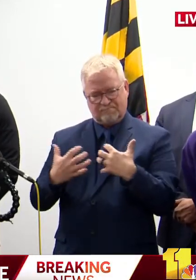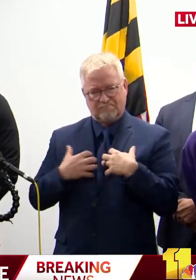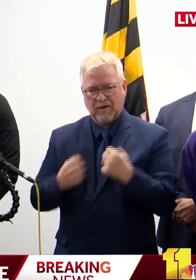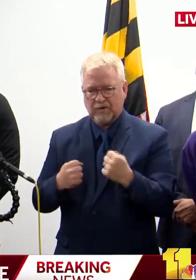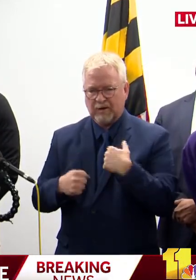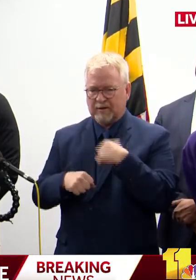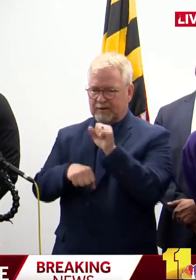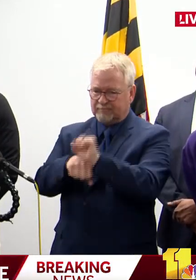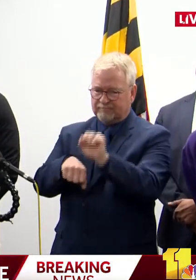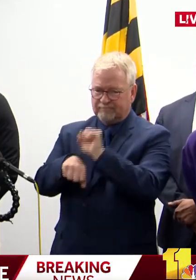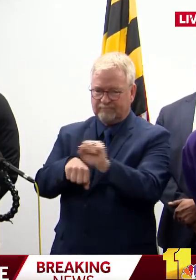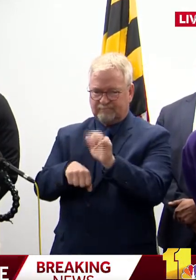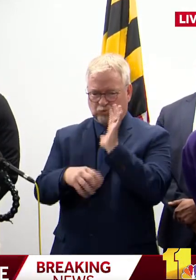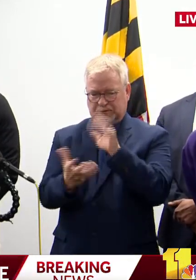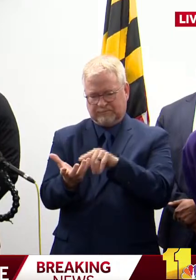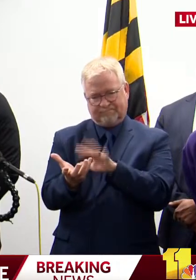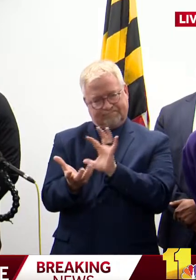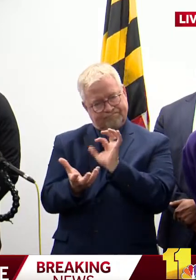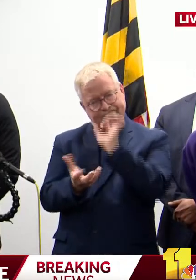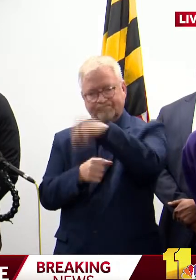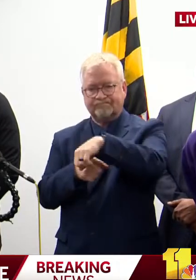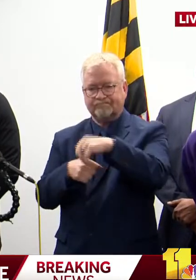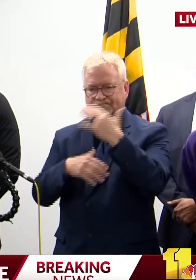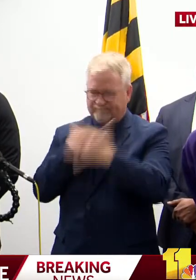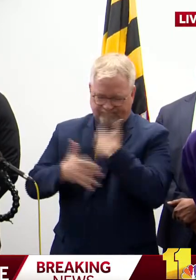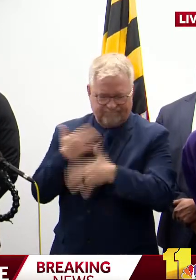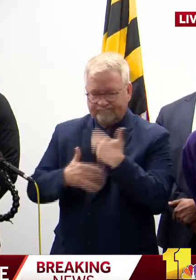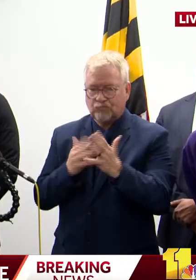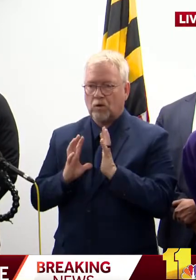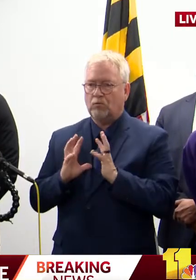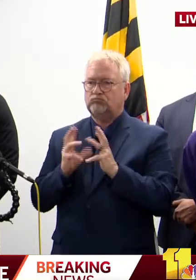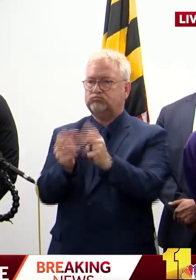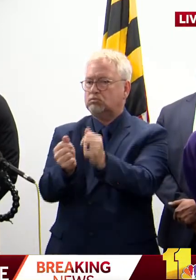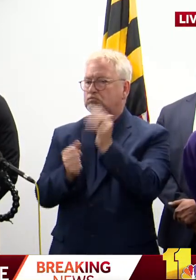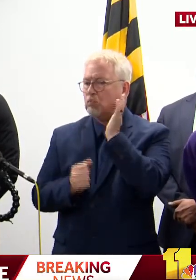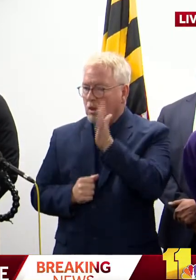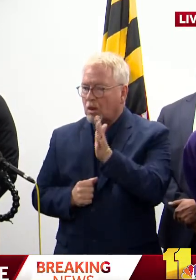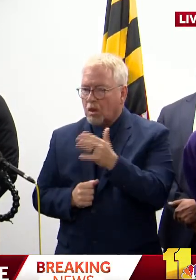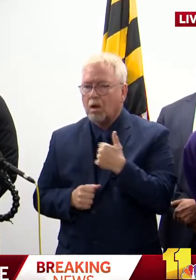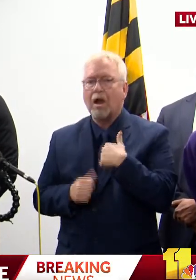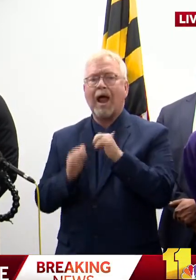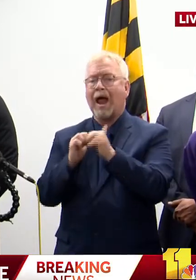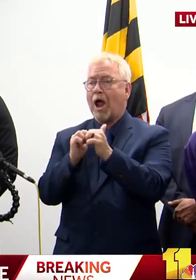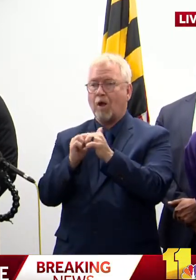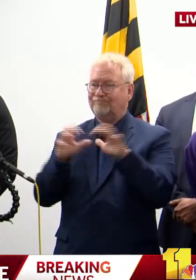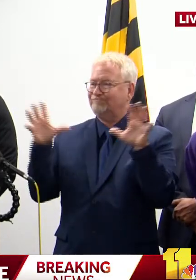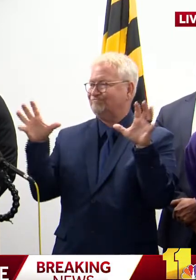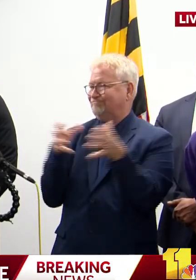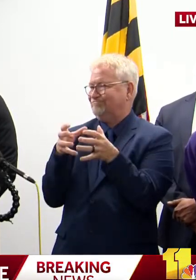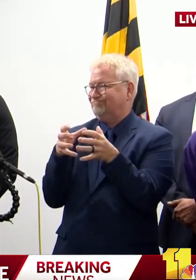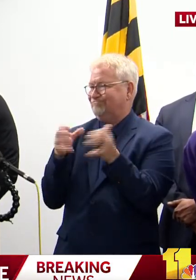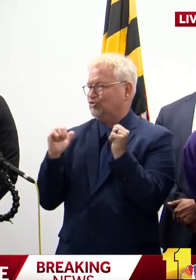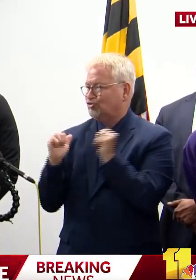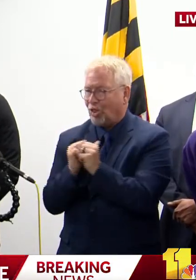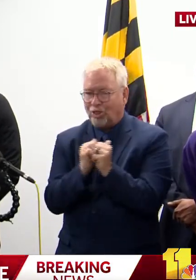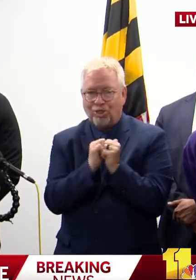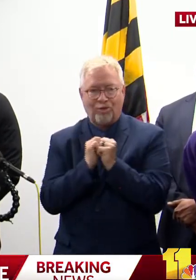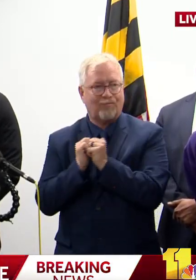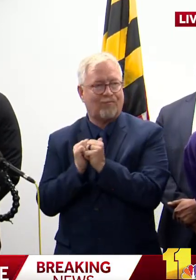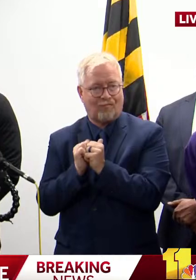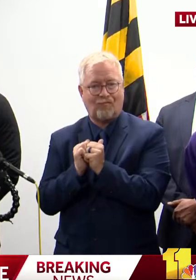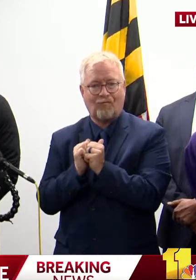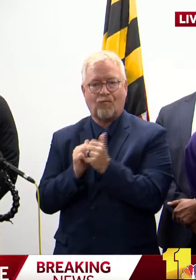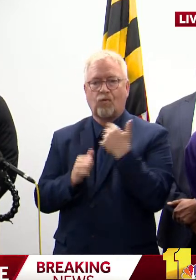is unshaken. We will get to completion. We will do it together. This work will take